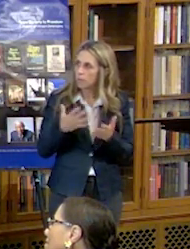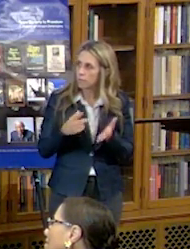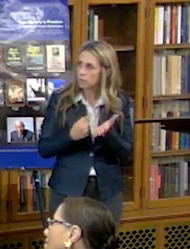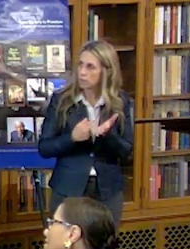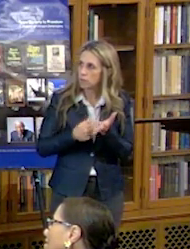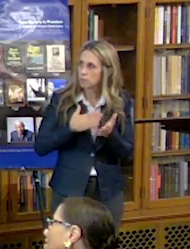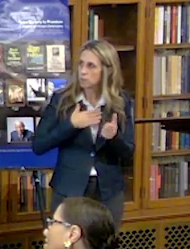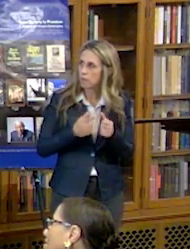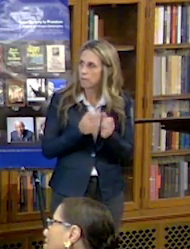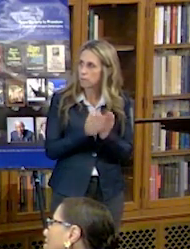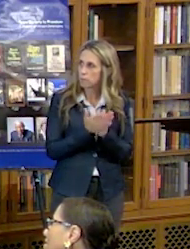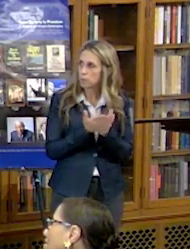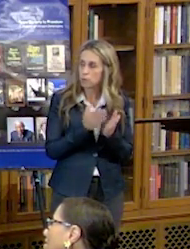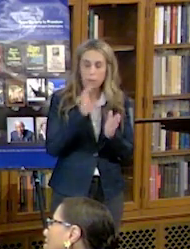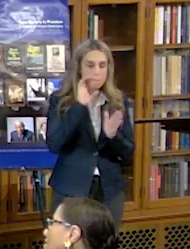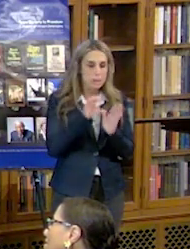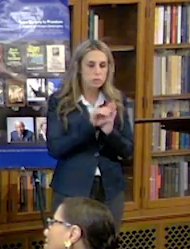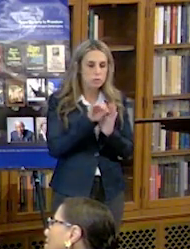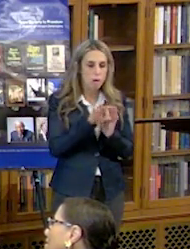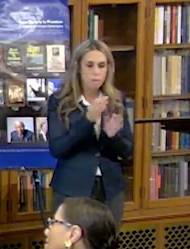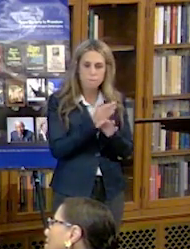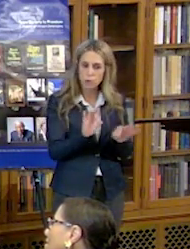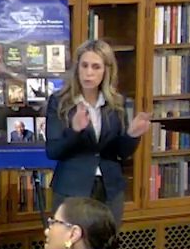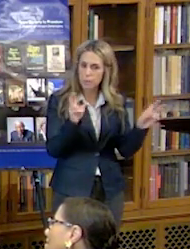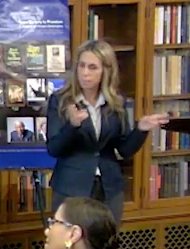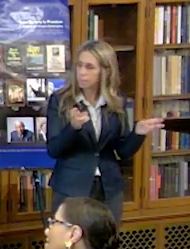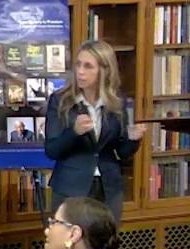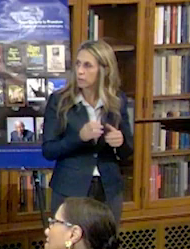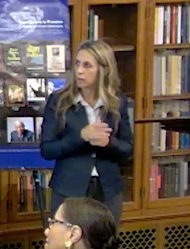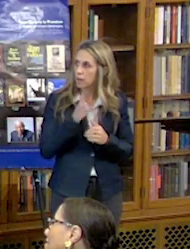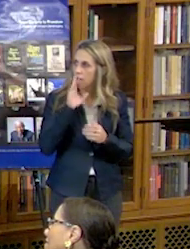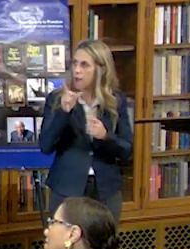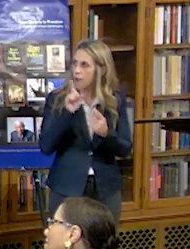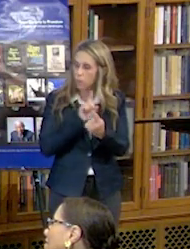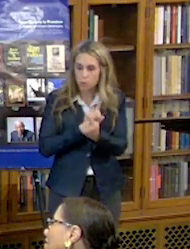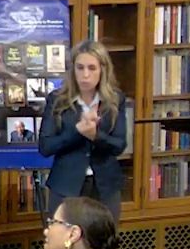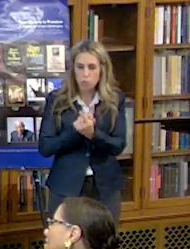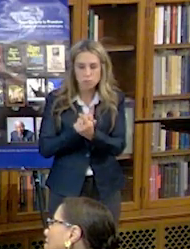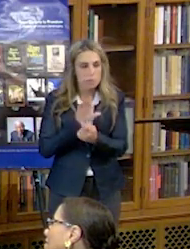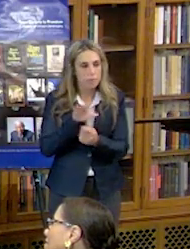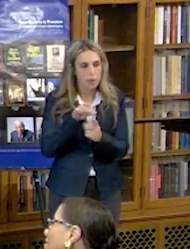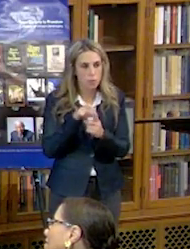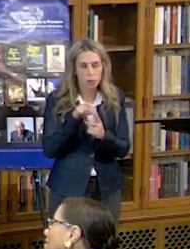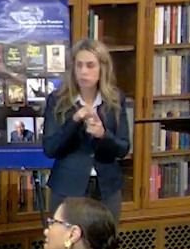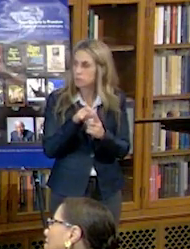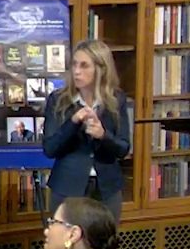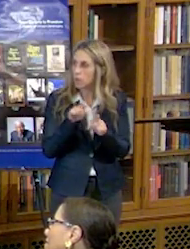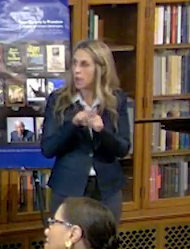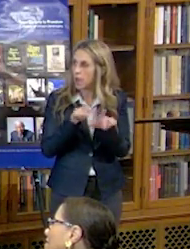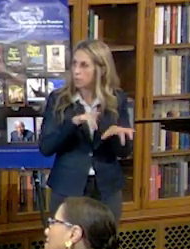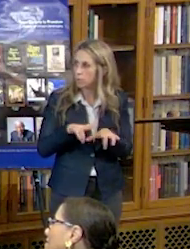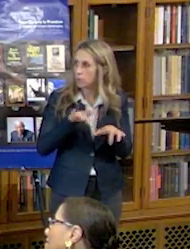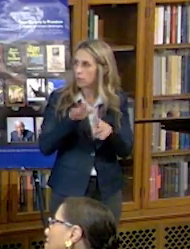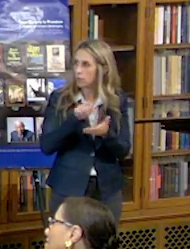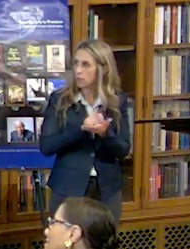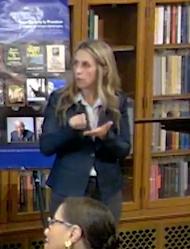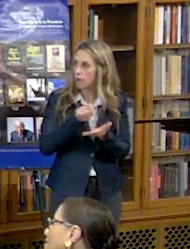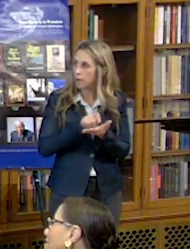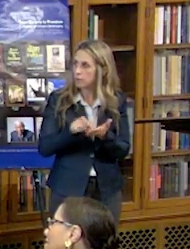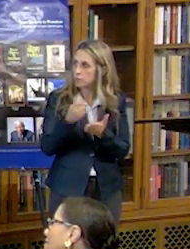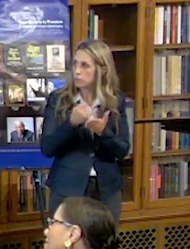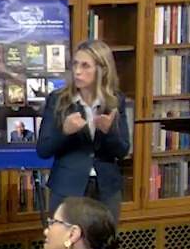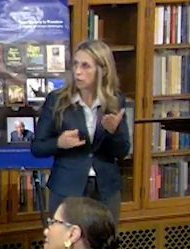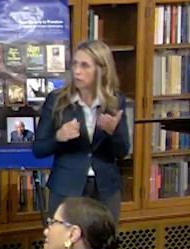in my first book picture freedom I would approach them in their own words as recorded in their writings and